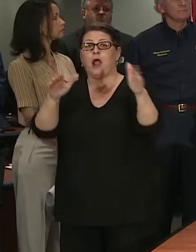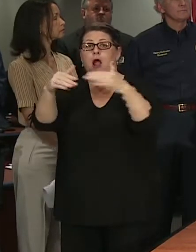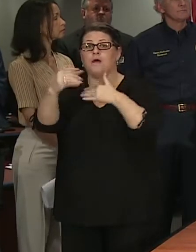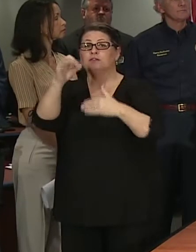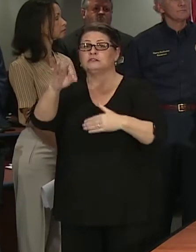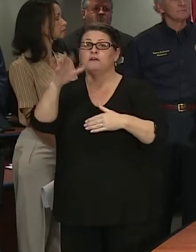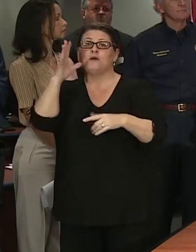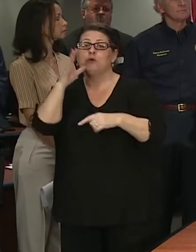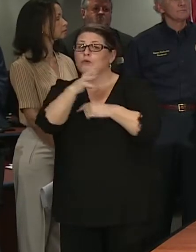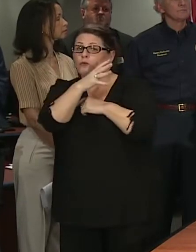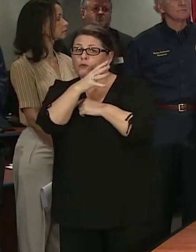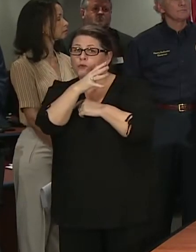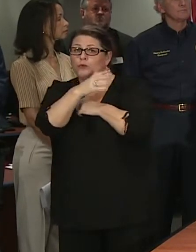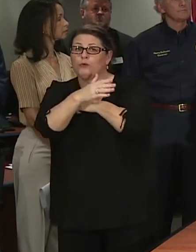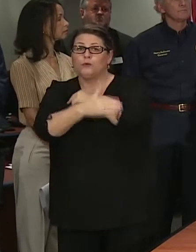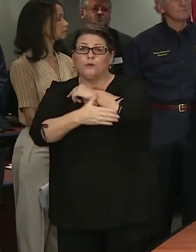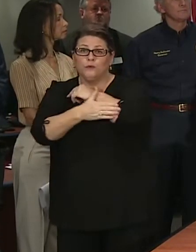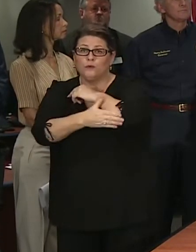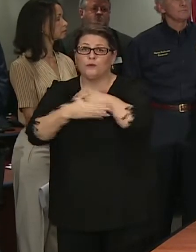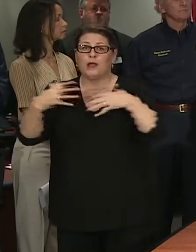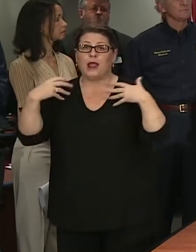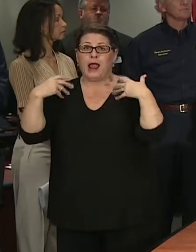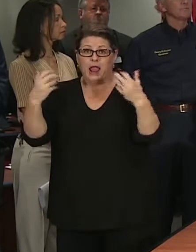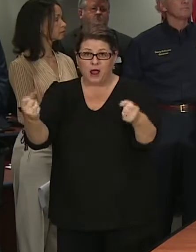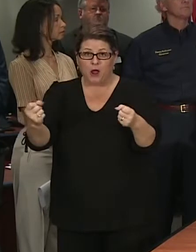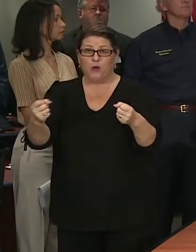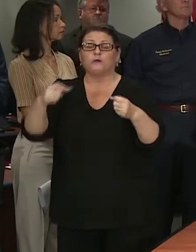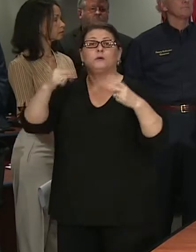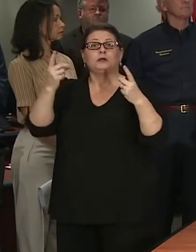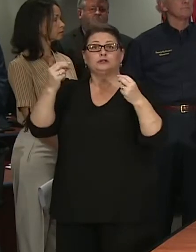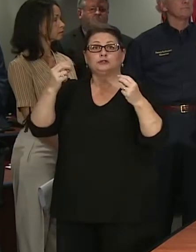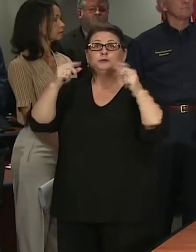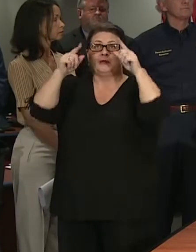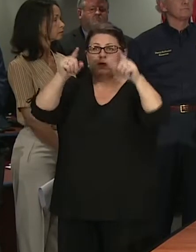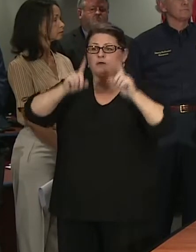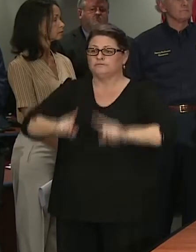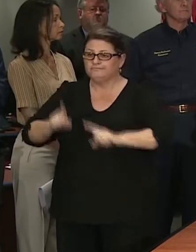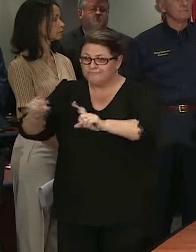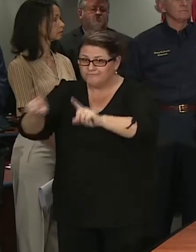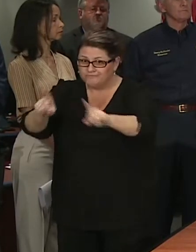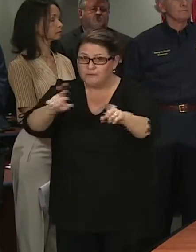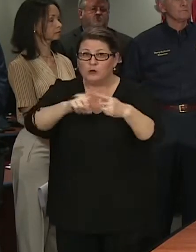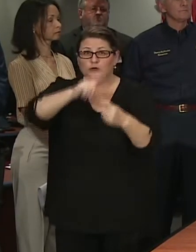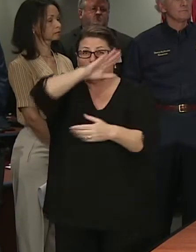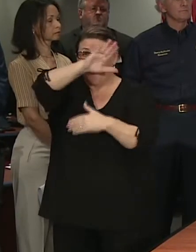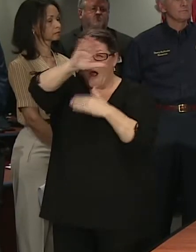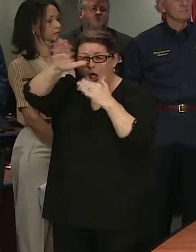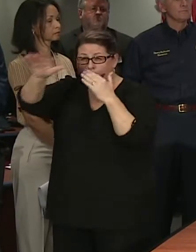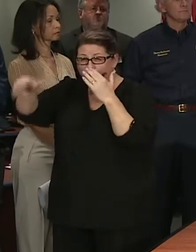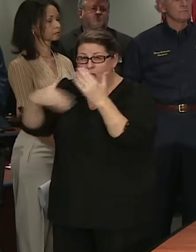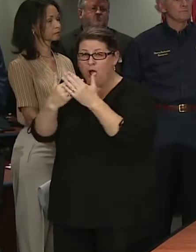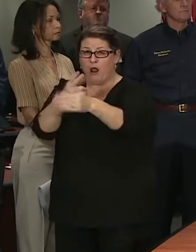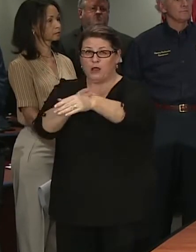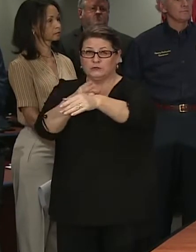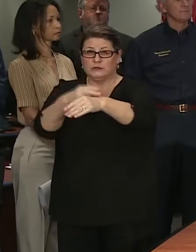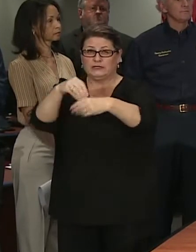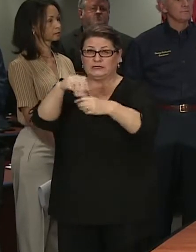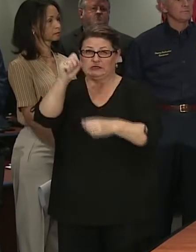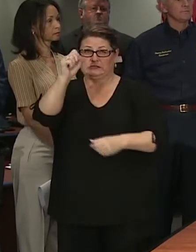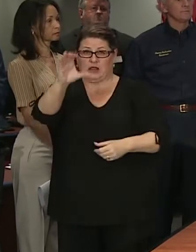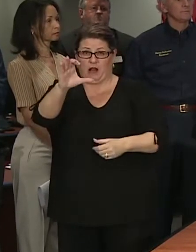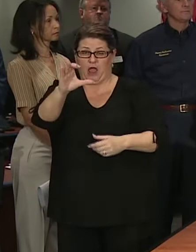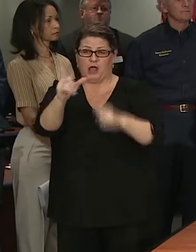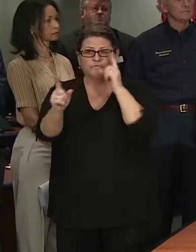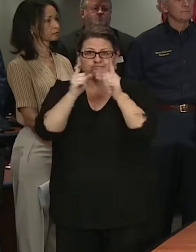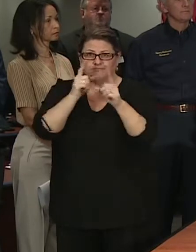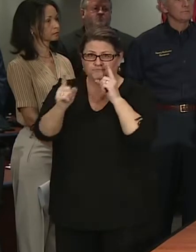Health, where they have gone and talked to all the leadership in every hospital in the state. Those members